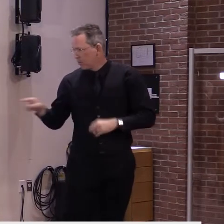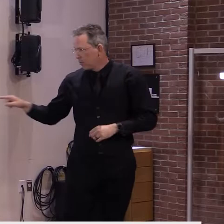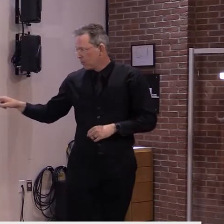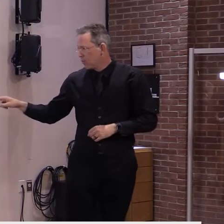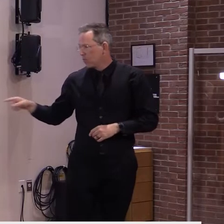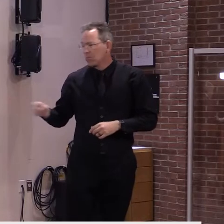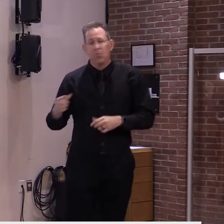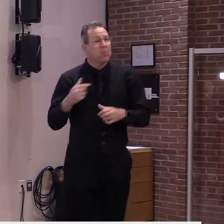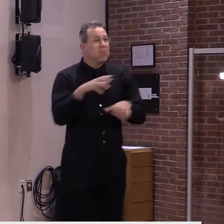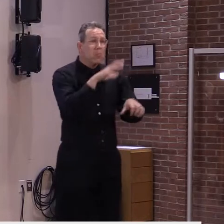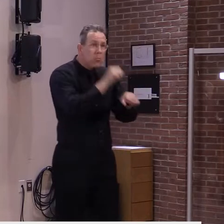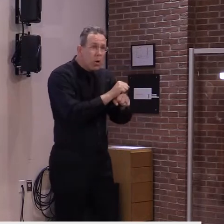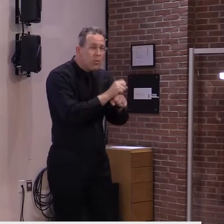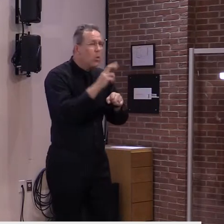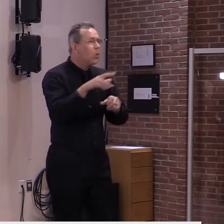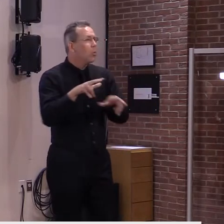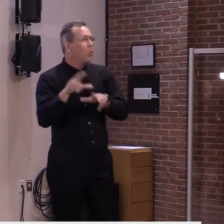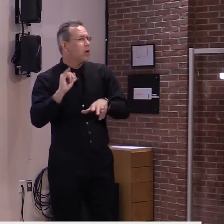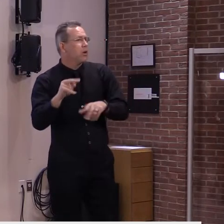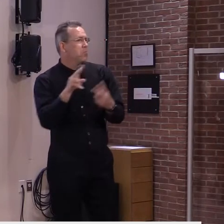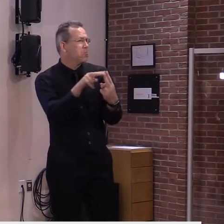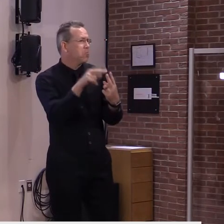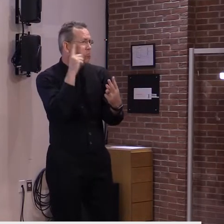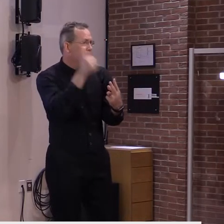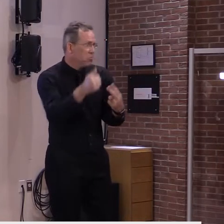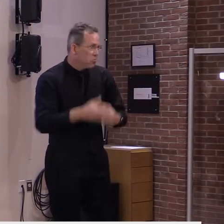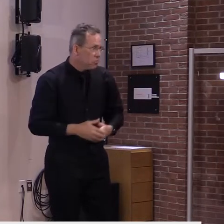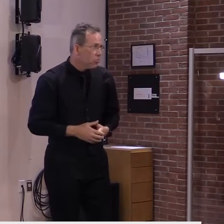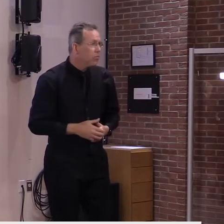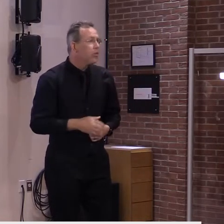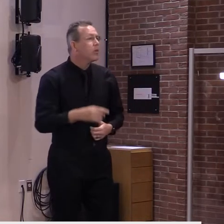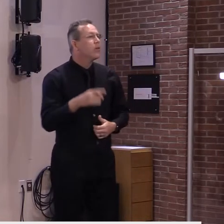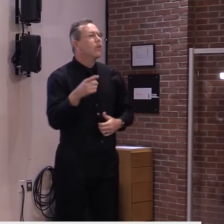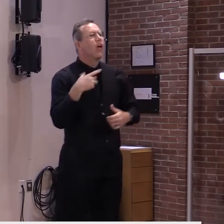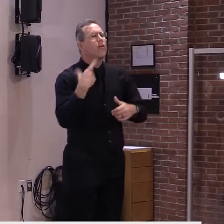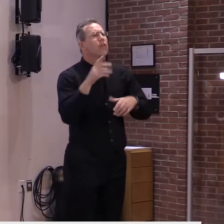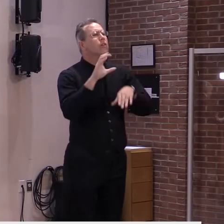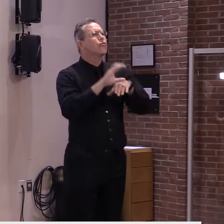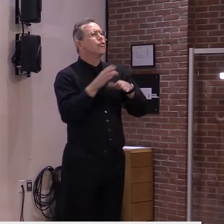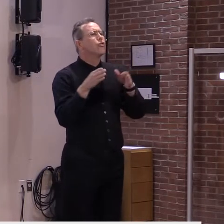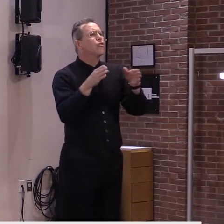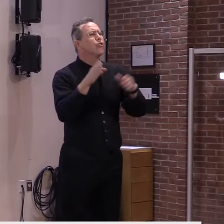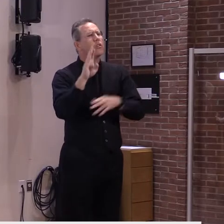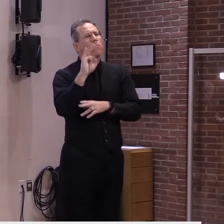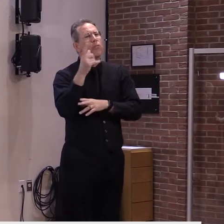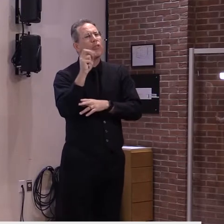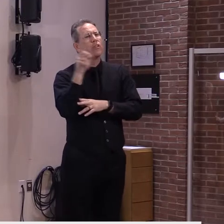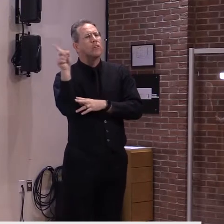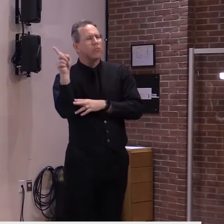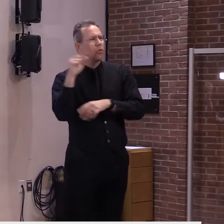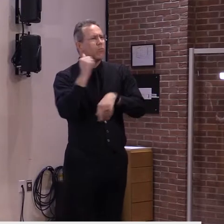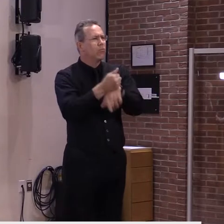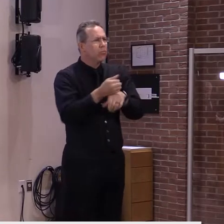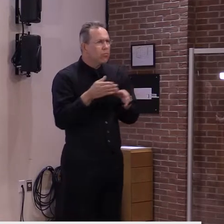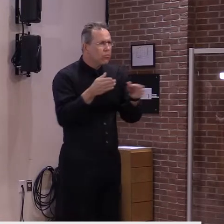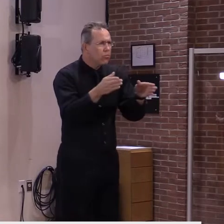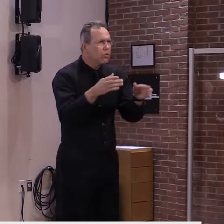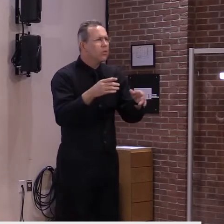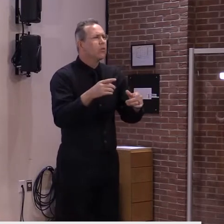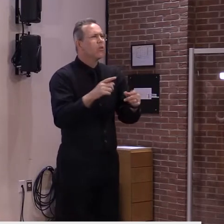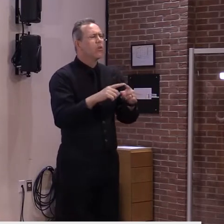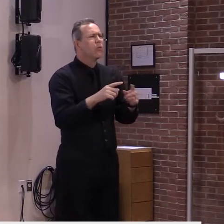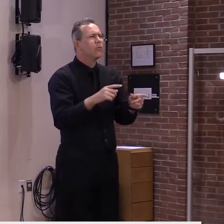Church Street in partnership with the City of Burlington on May 22nd. You can see the dates and locations on